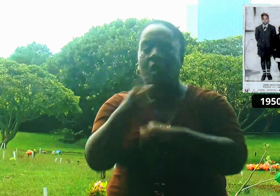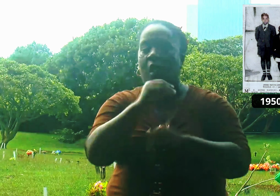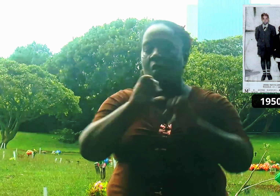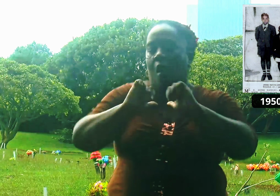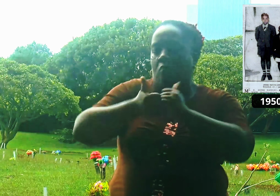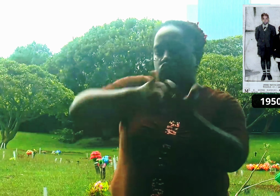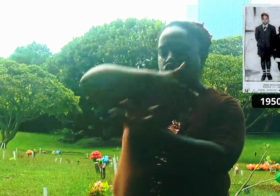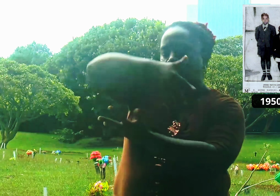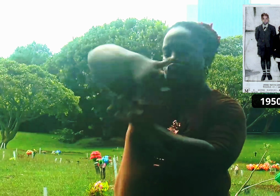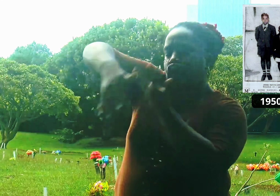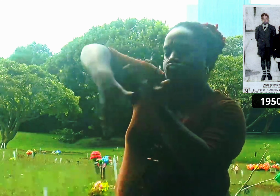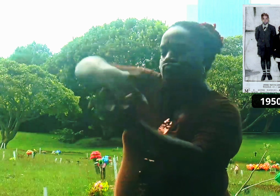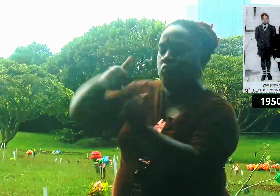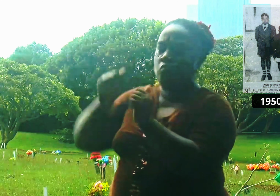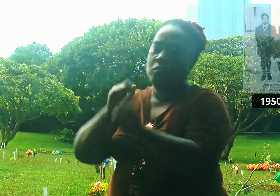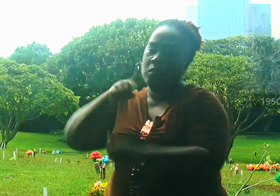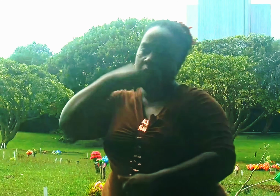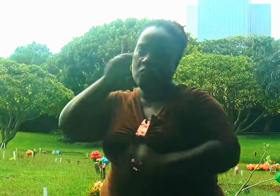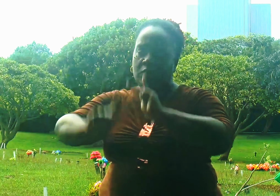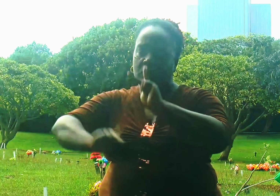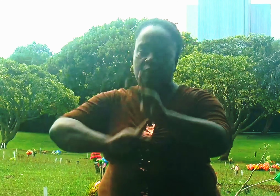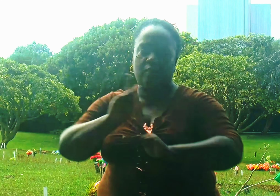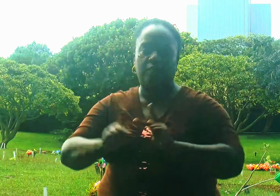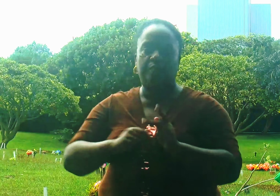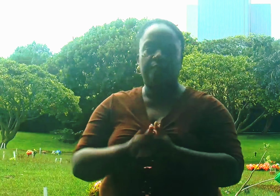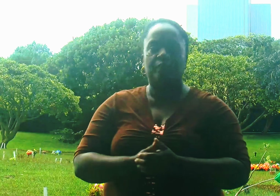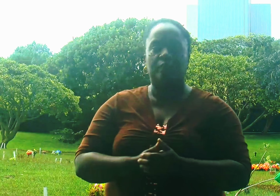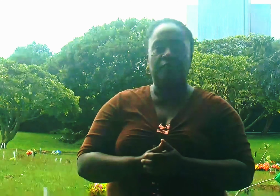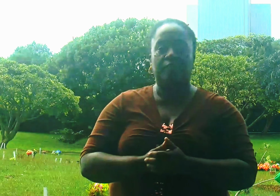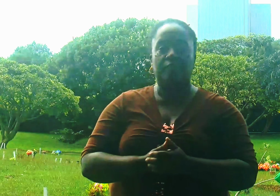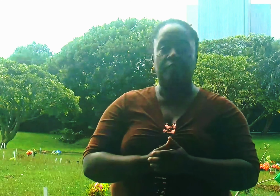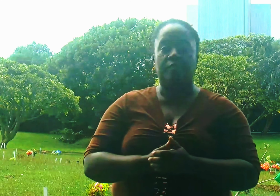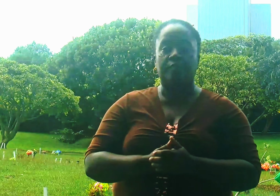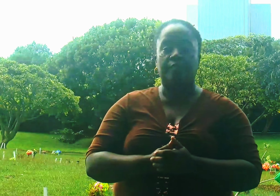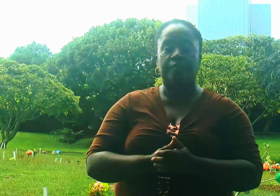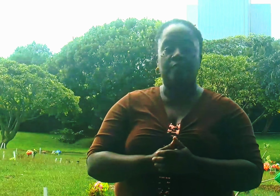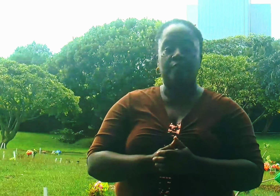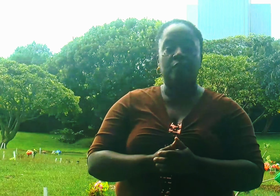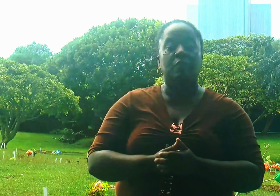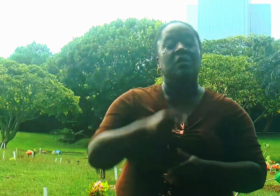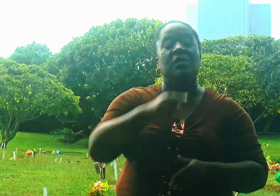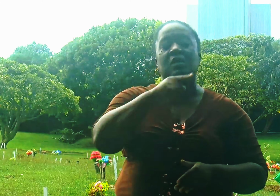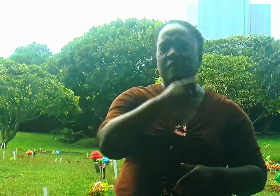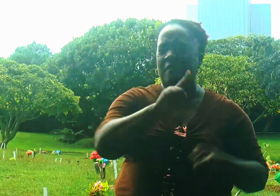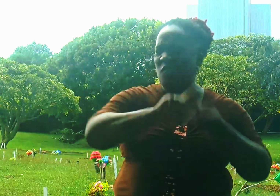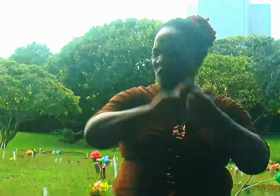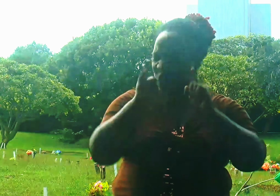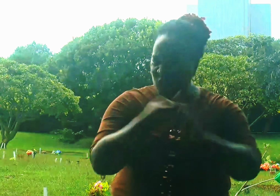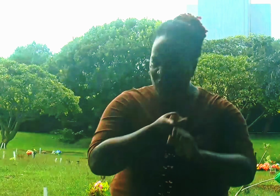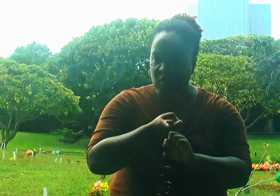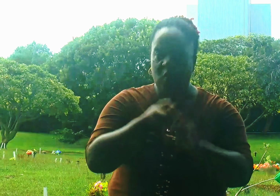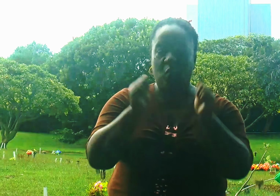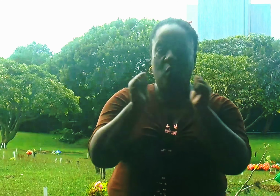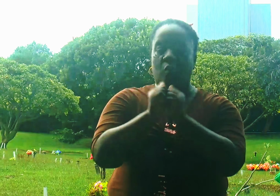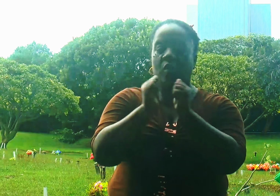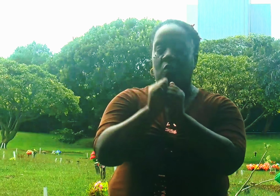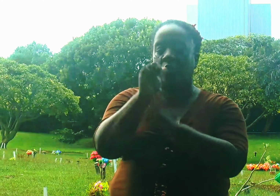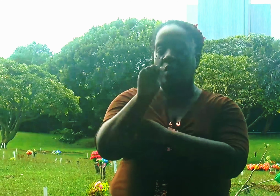integrate successfully into society. Out of this group, he formed a lifelong friendship with Alvis